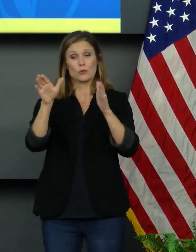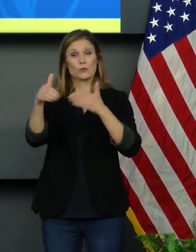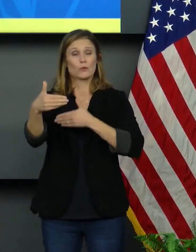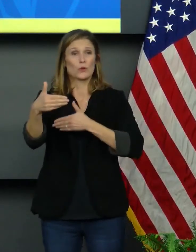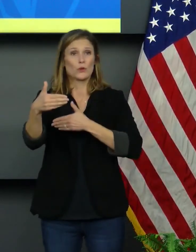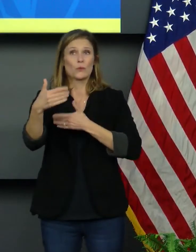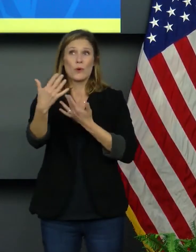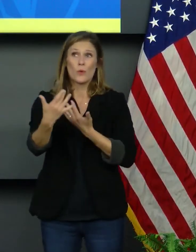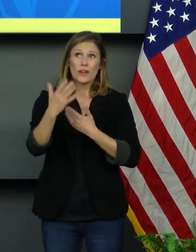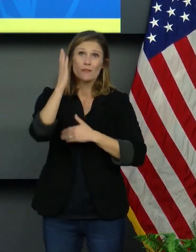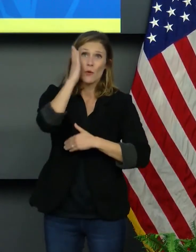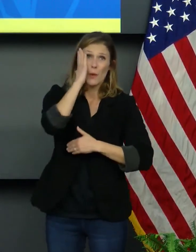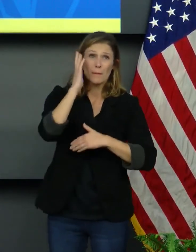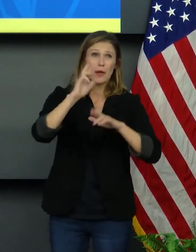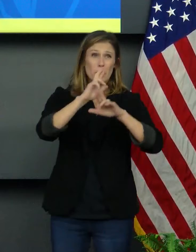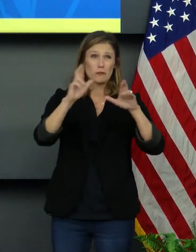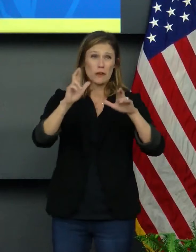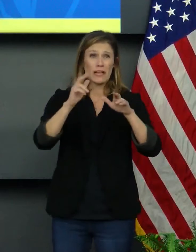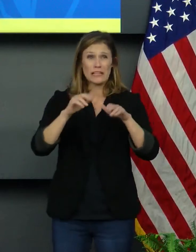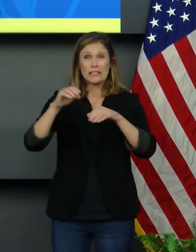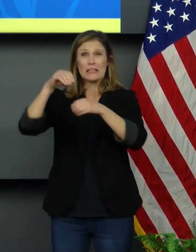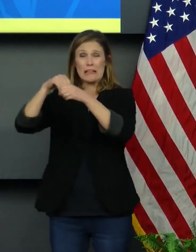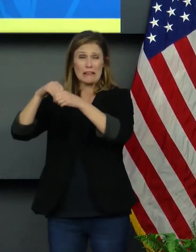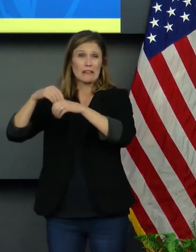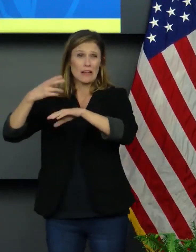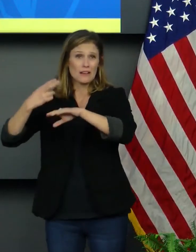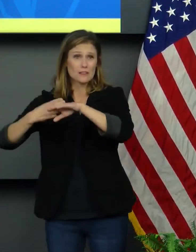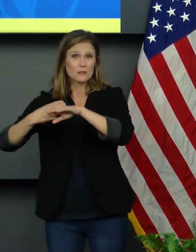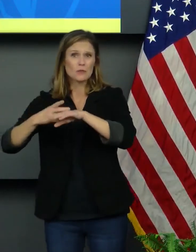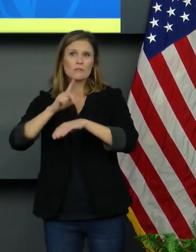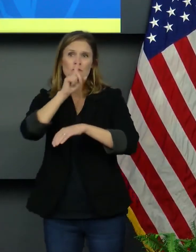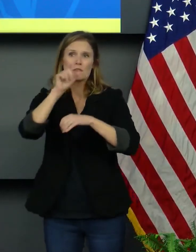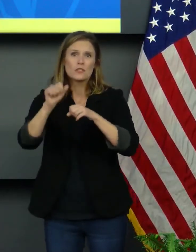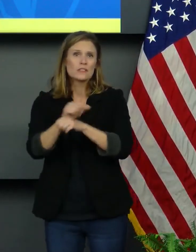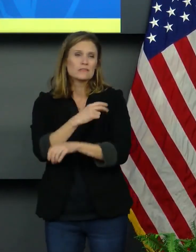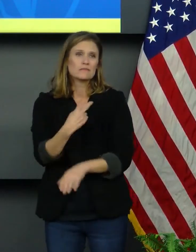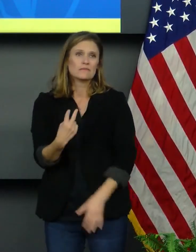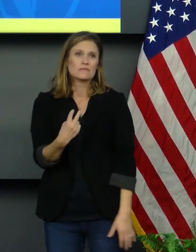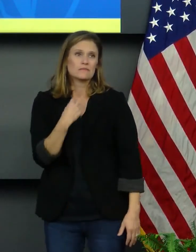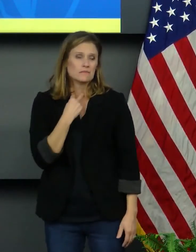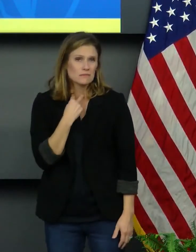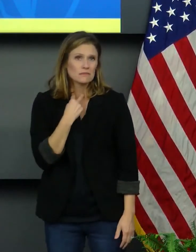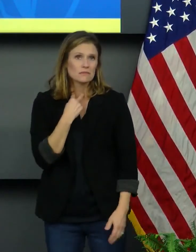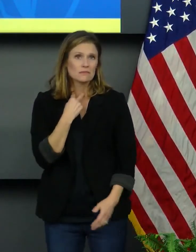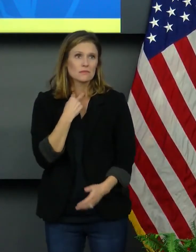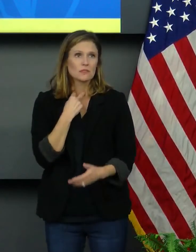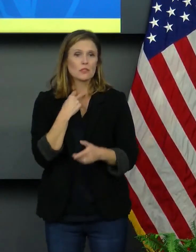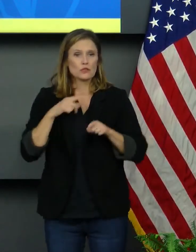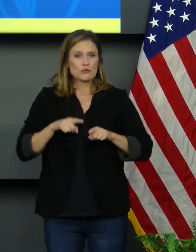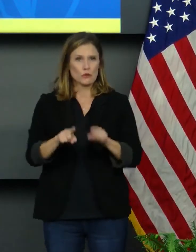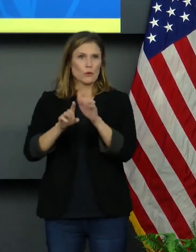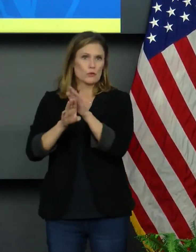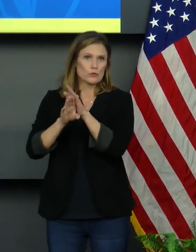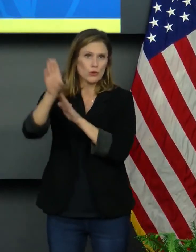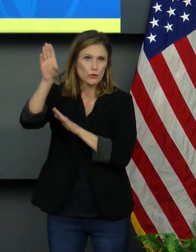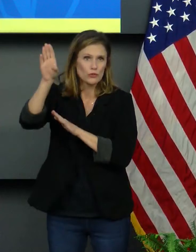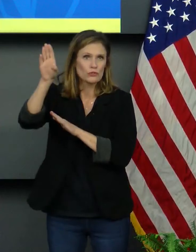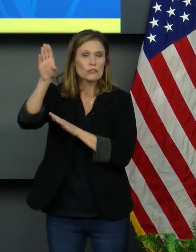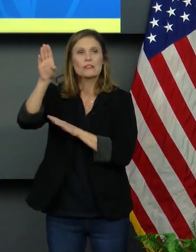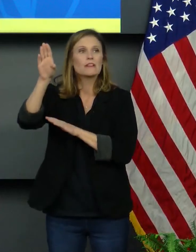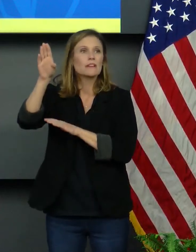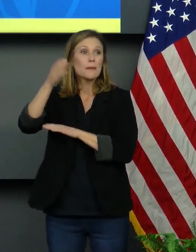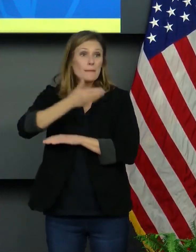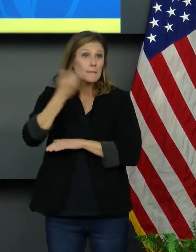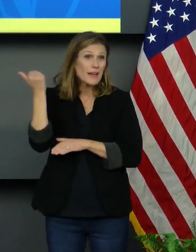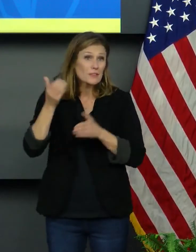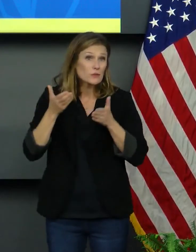upstairs. So it is essentially gridlock in a lot of situations when we go through surges like this. And that is not the